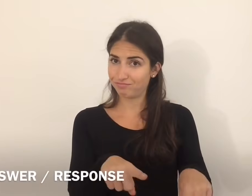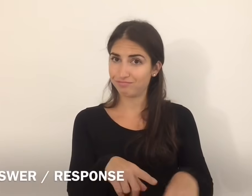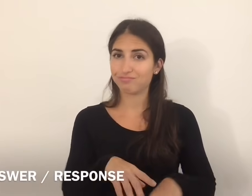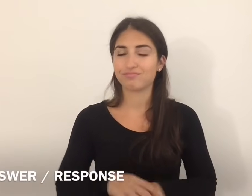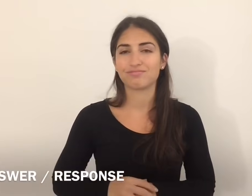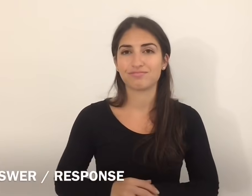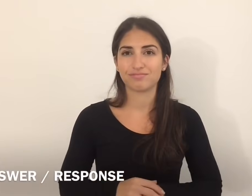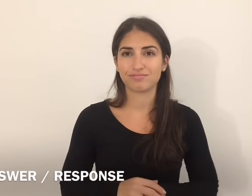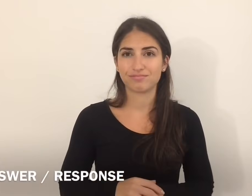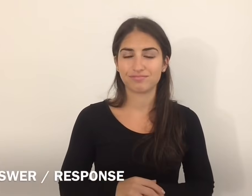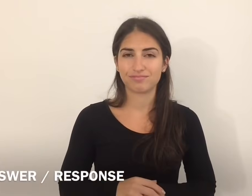Answer.